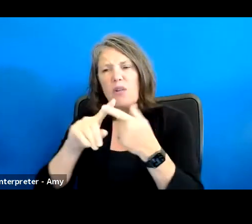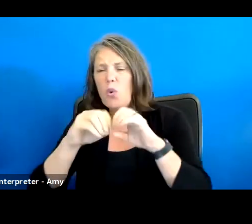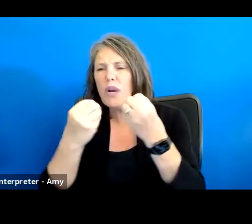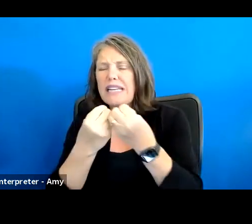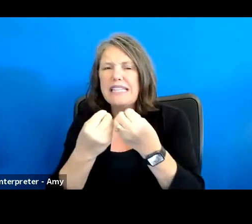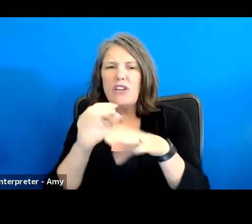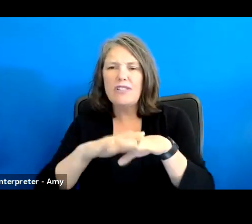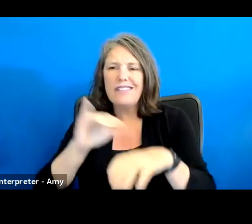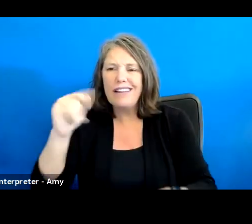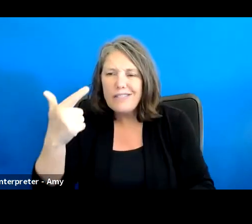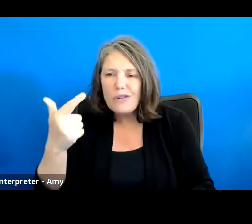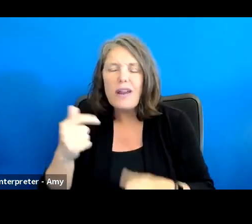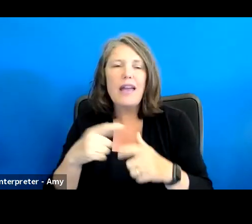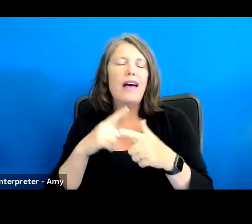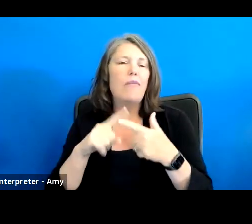organizations on Instagram.